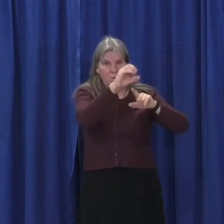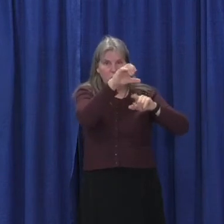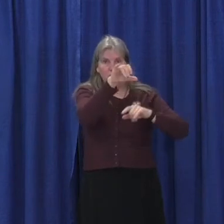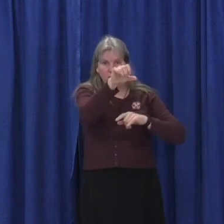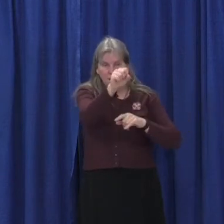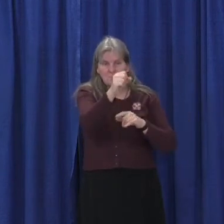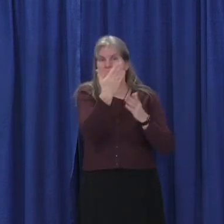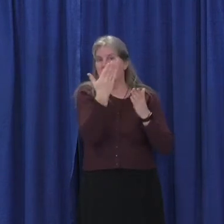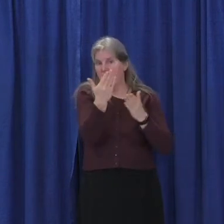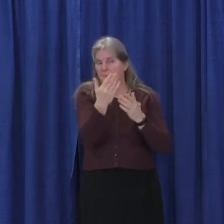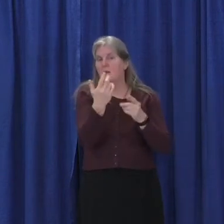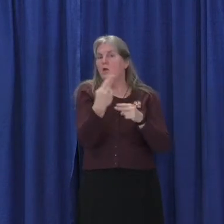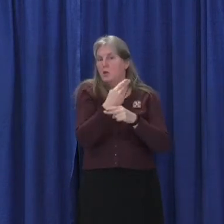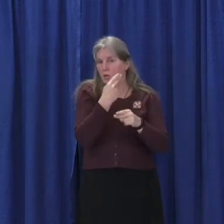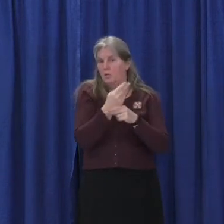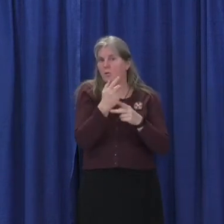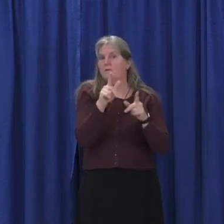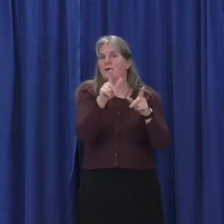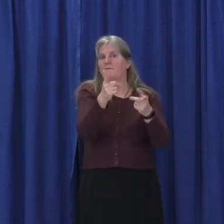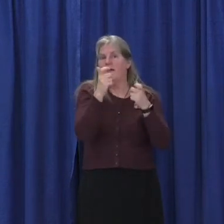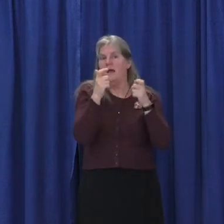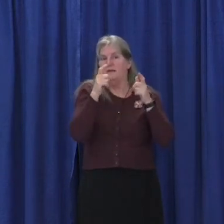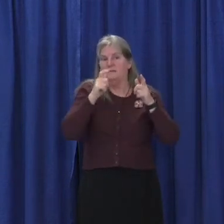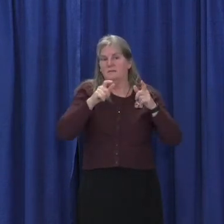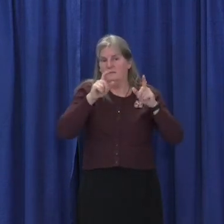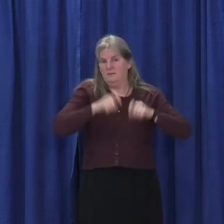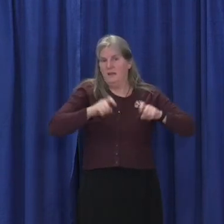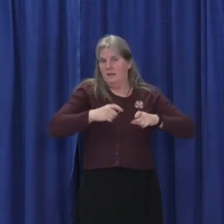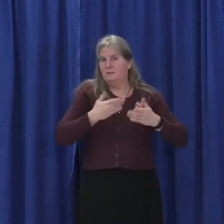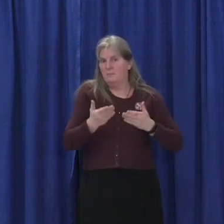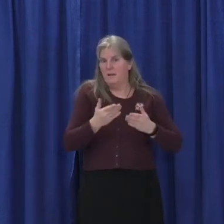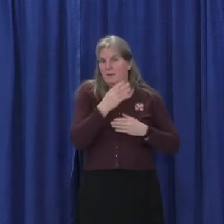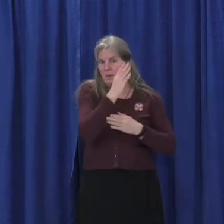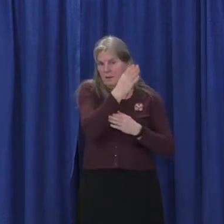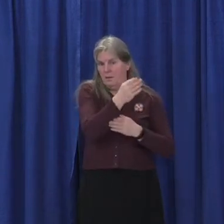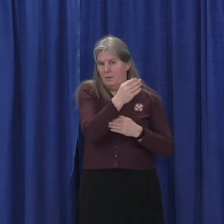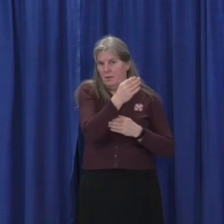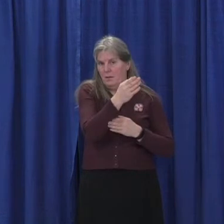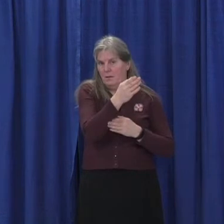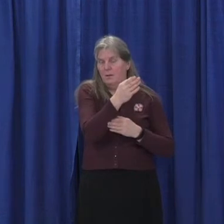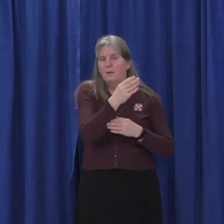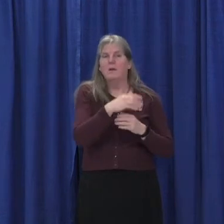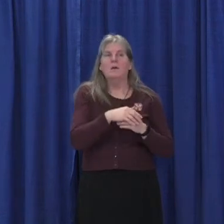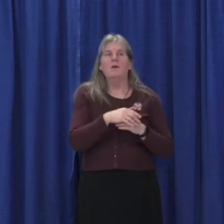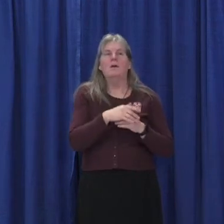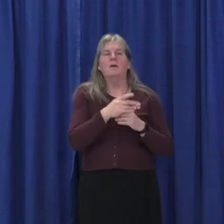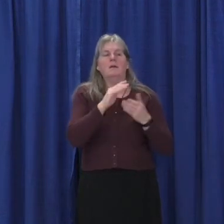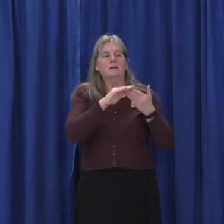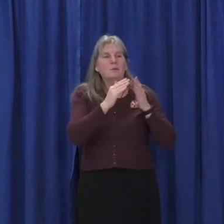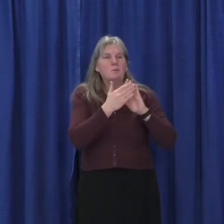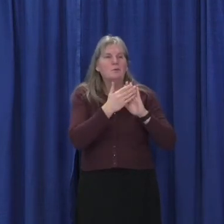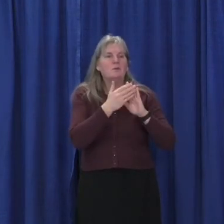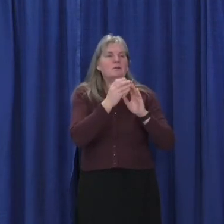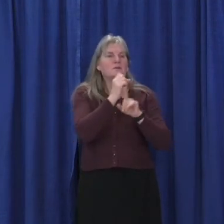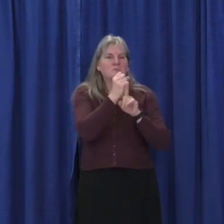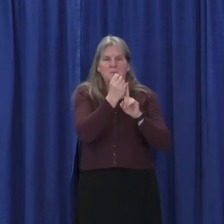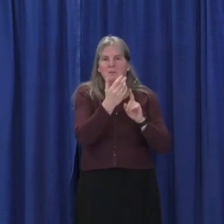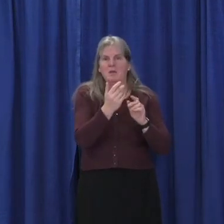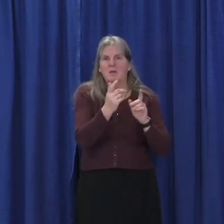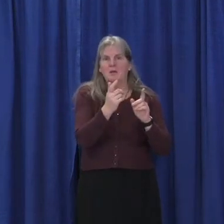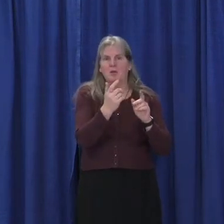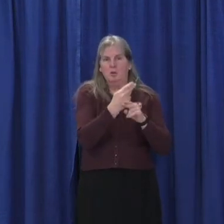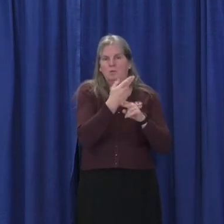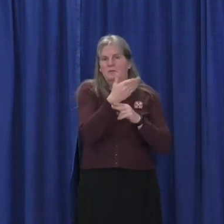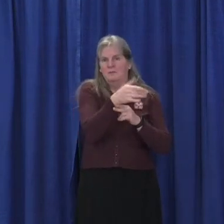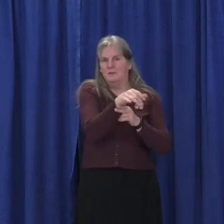include using rapid molecular testing in a health center or community setting. And